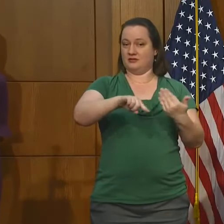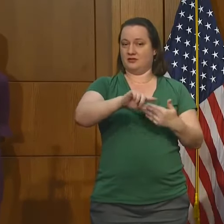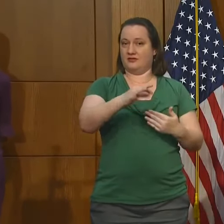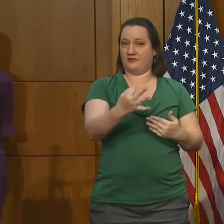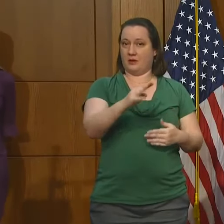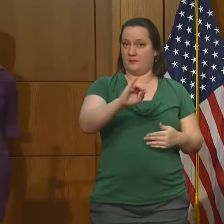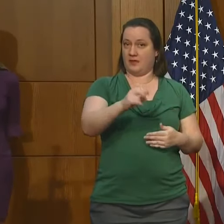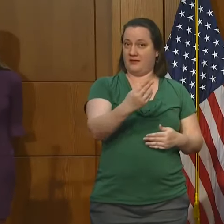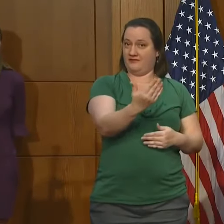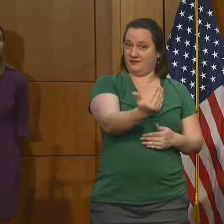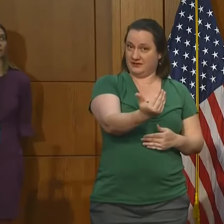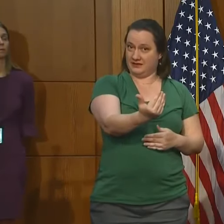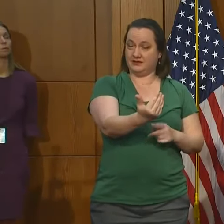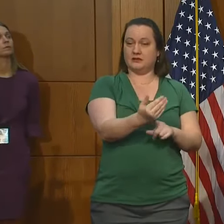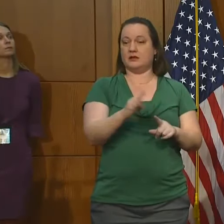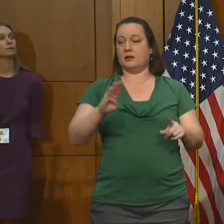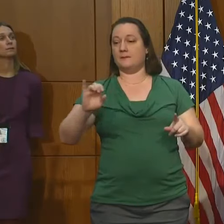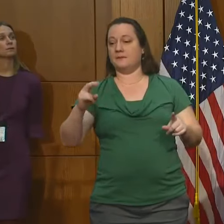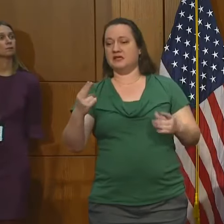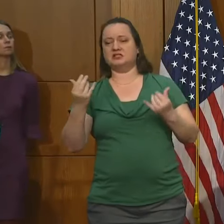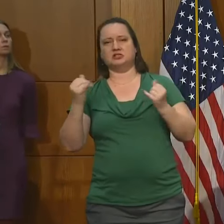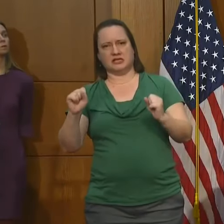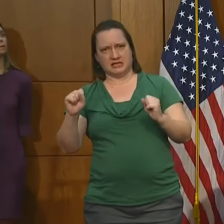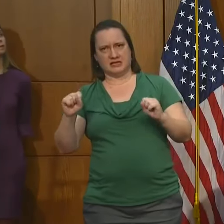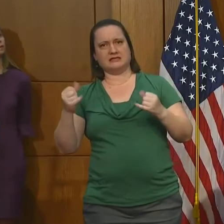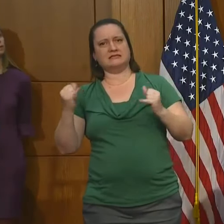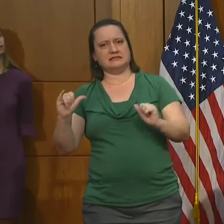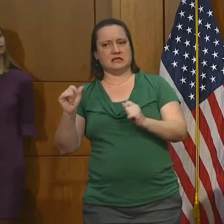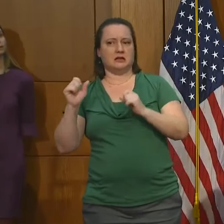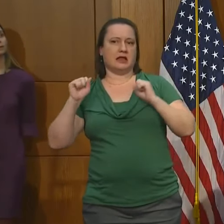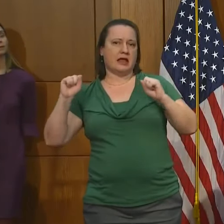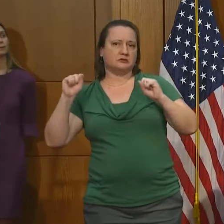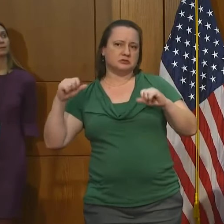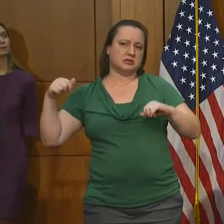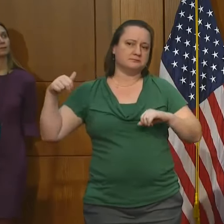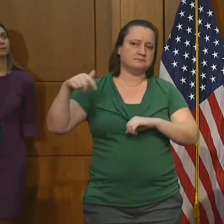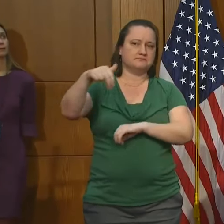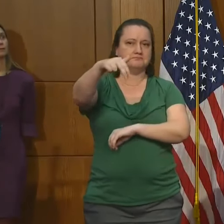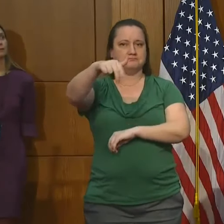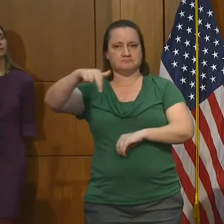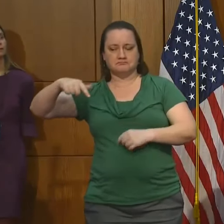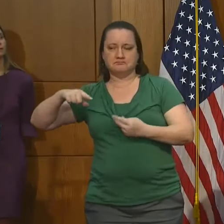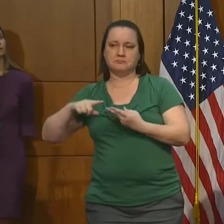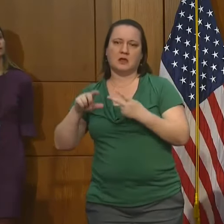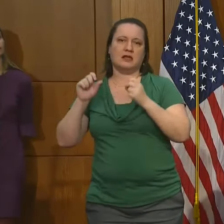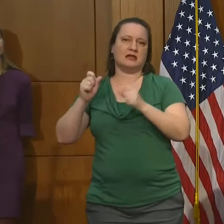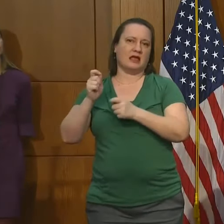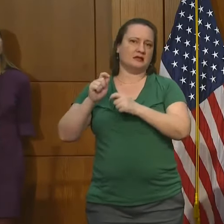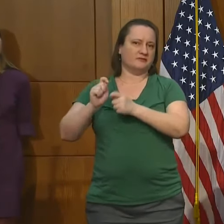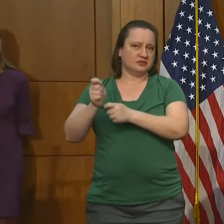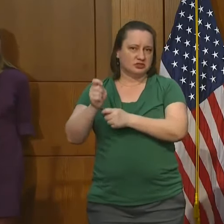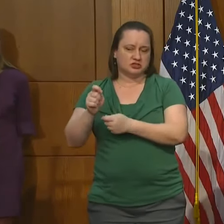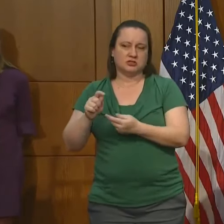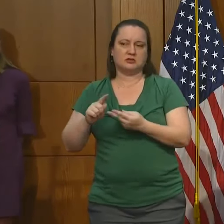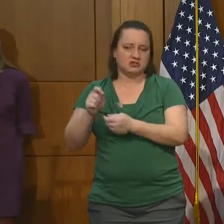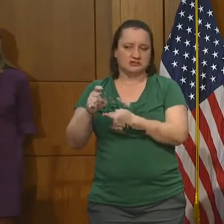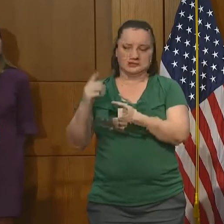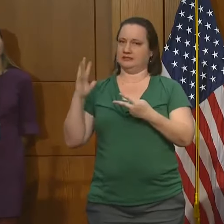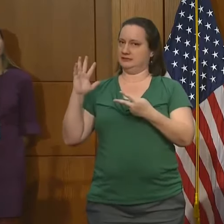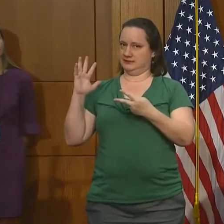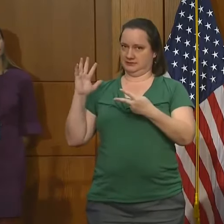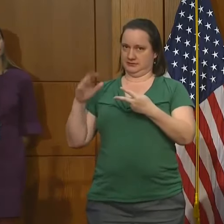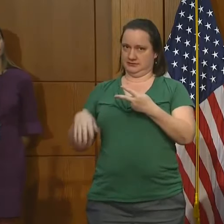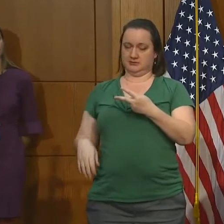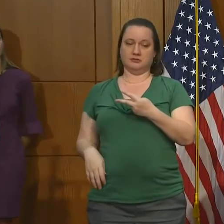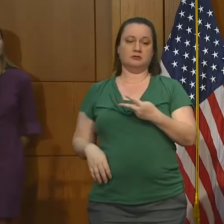will continue to be open for fishing and for exercising, but not for other activities on the beach. And so